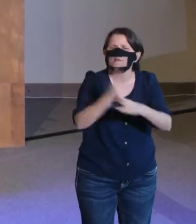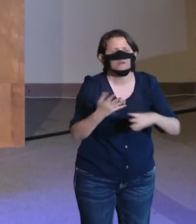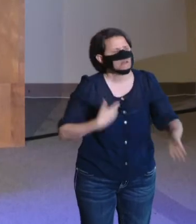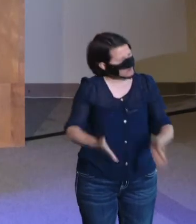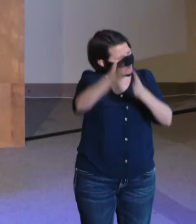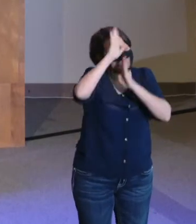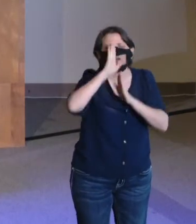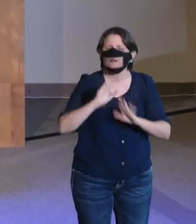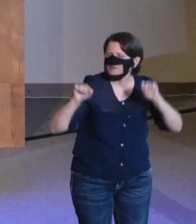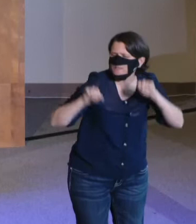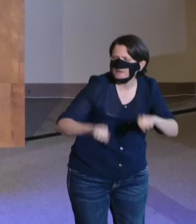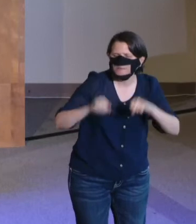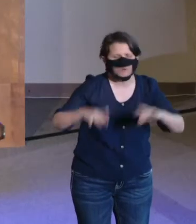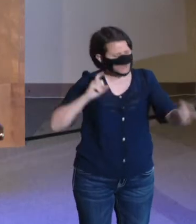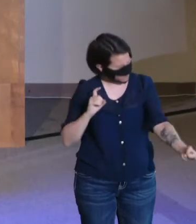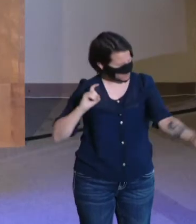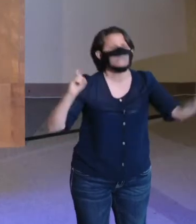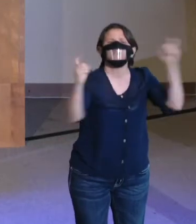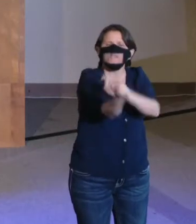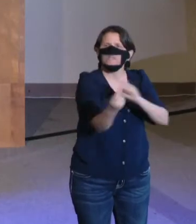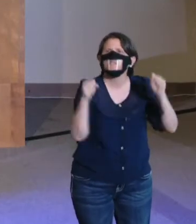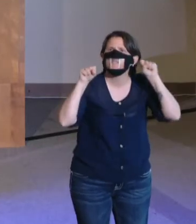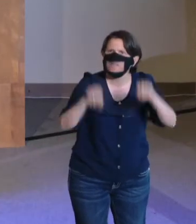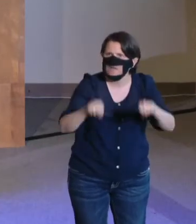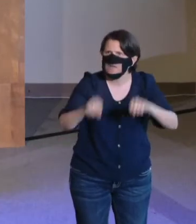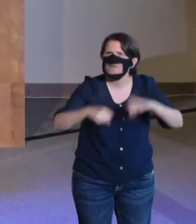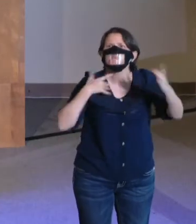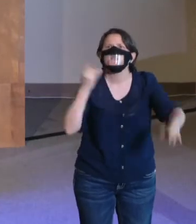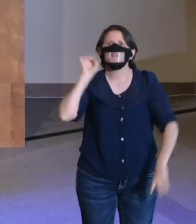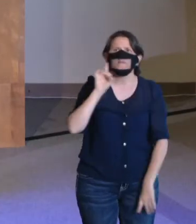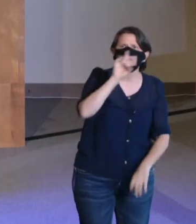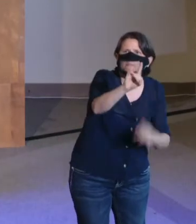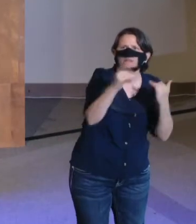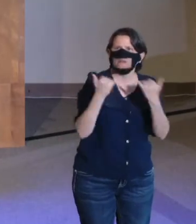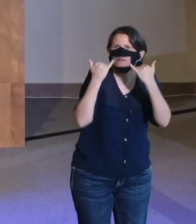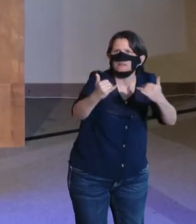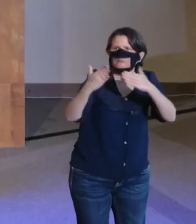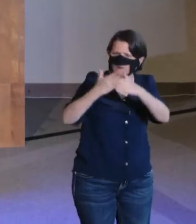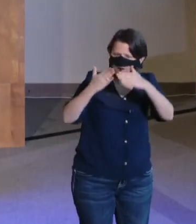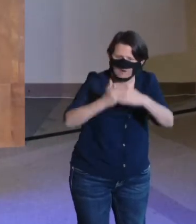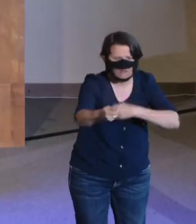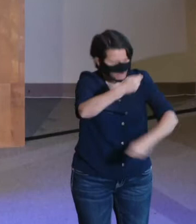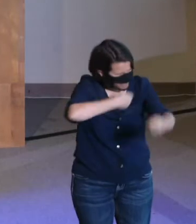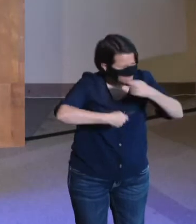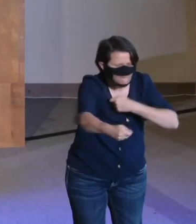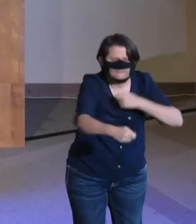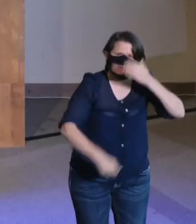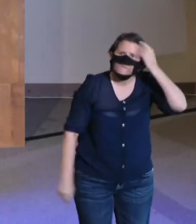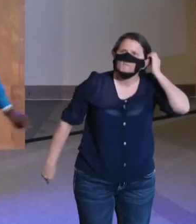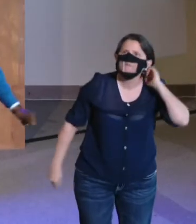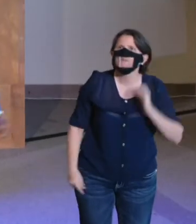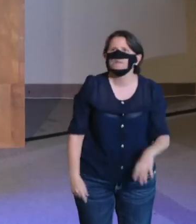the tables. So turn and tell your neighbor, now it's time for you to return the favor.